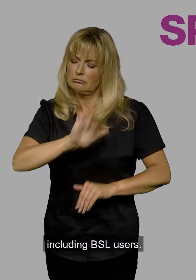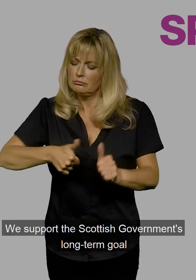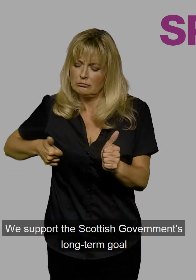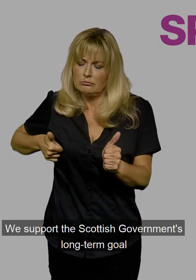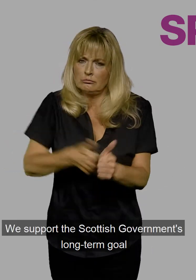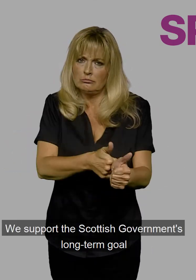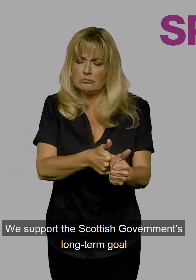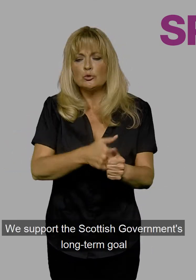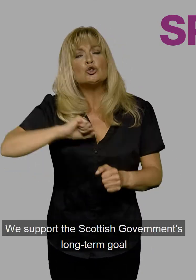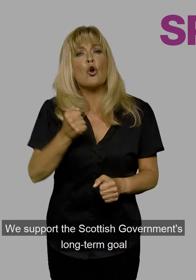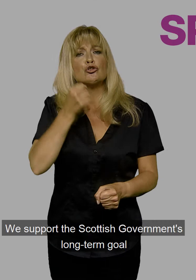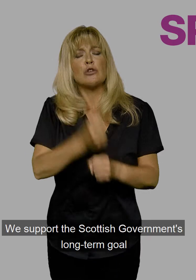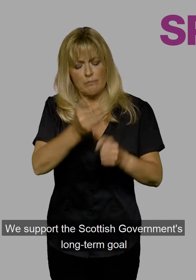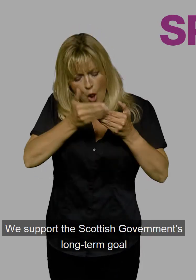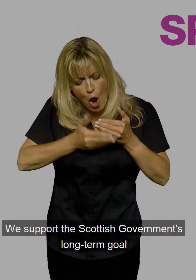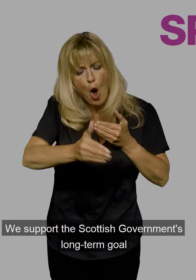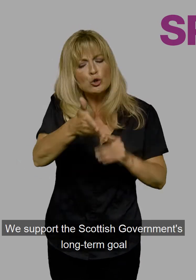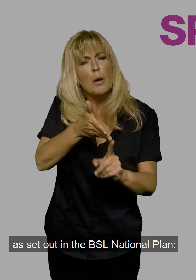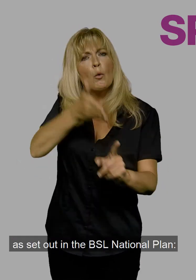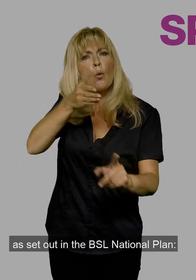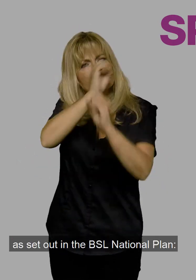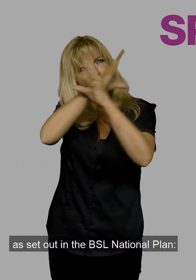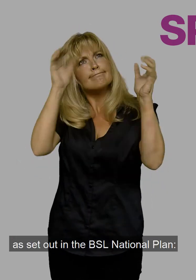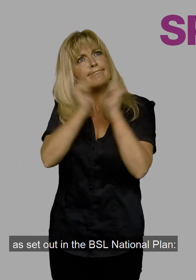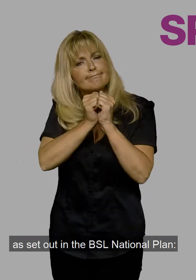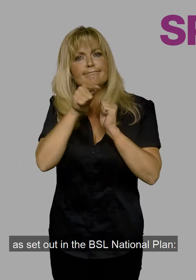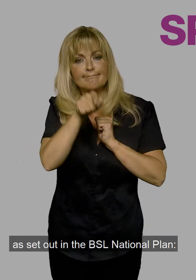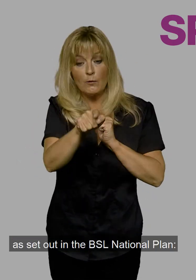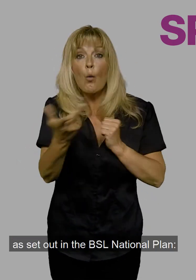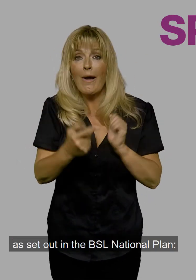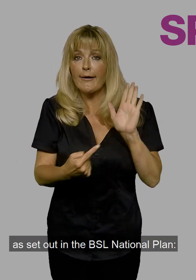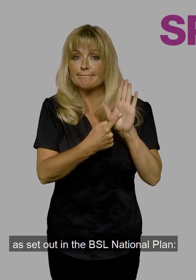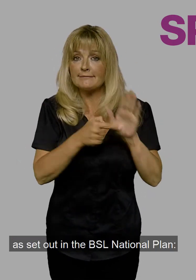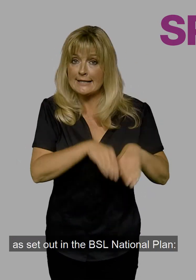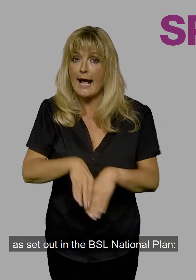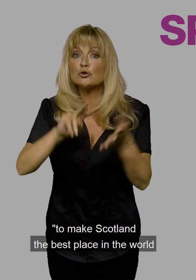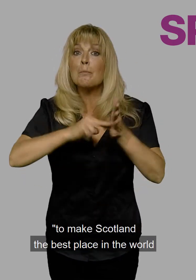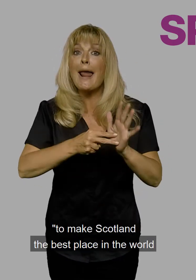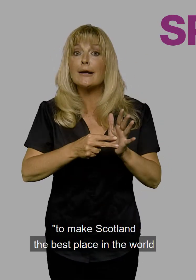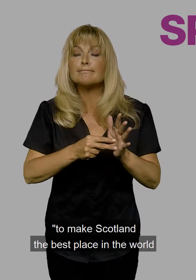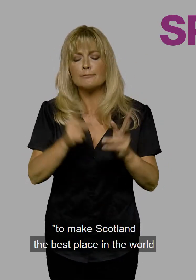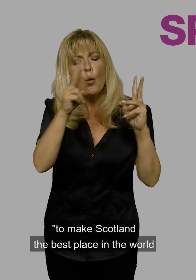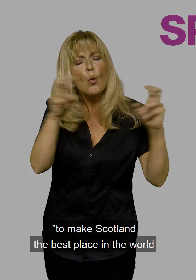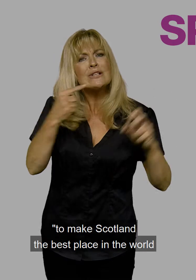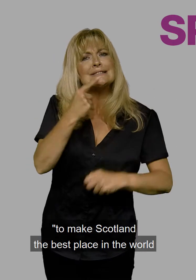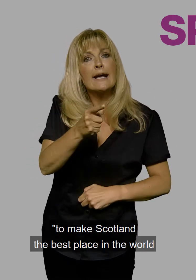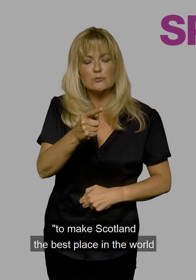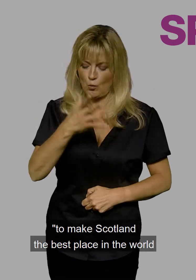We support the Scottish Government's long-term goal, as set out in the BSL National Plan, to make Scotland the best place in the